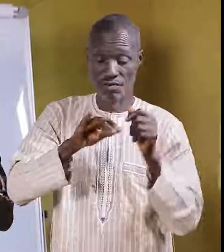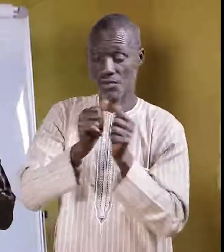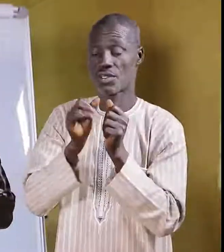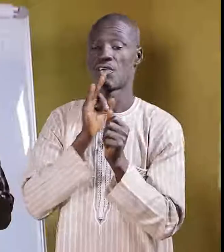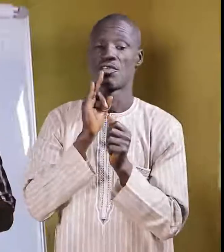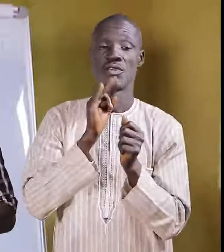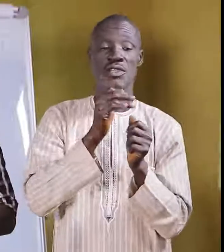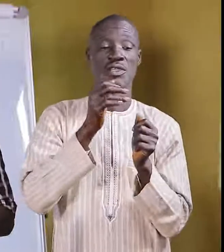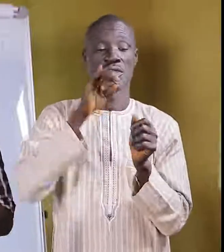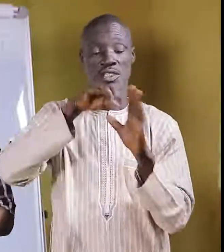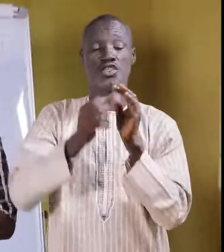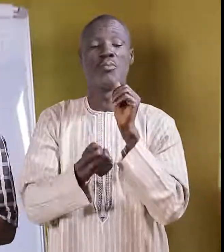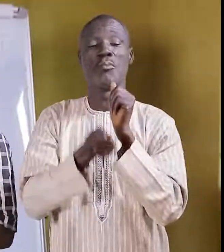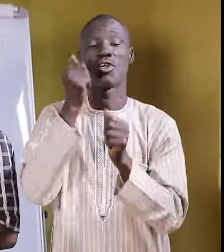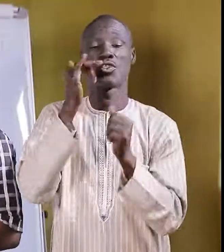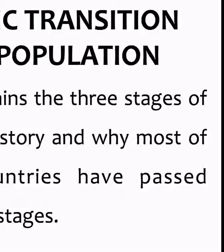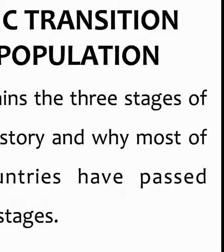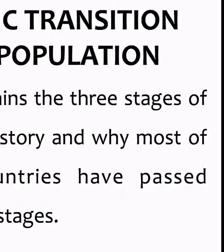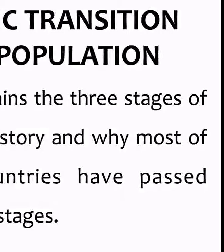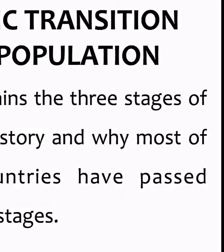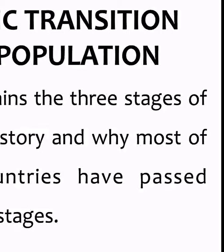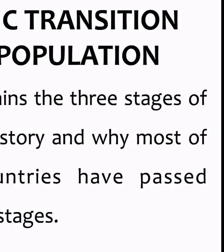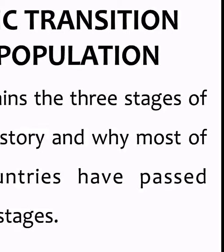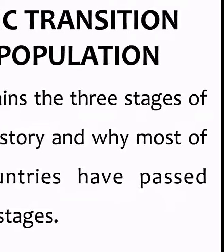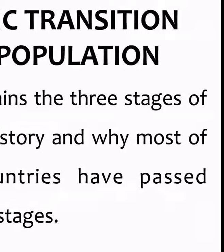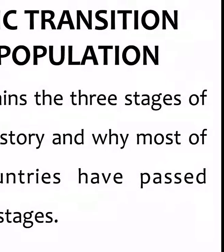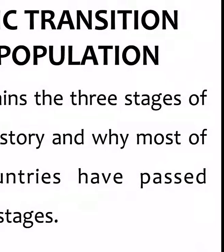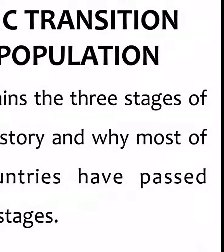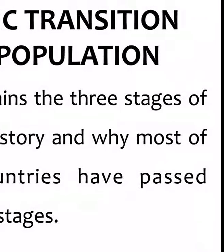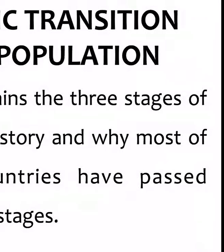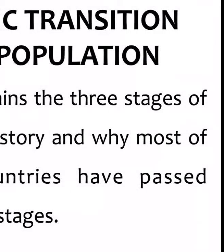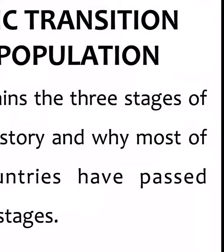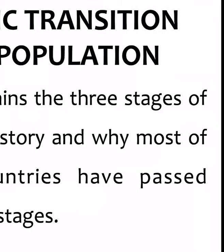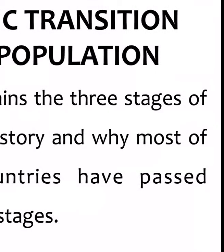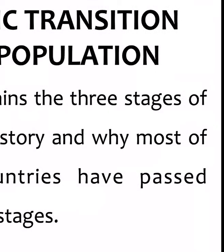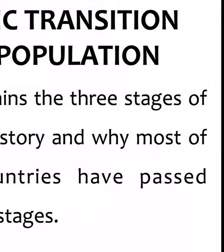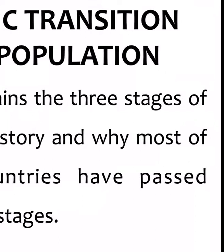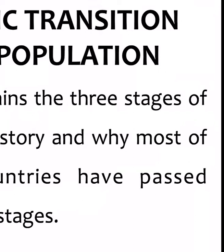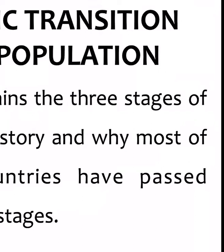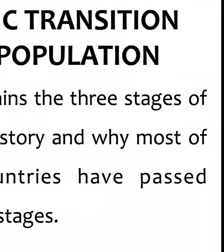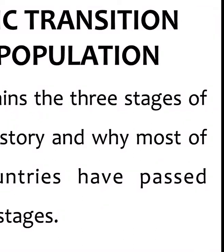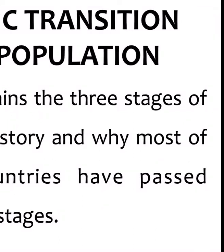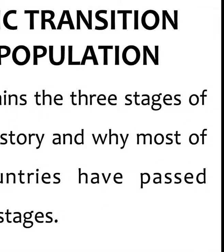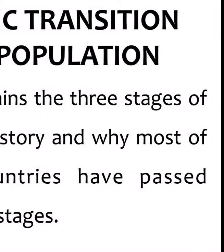there is overpopulation. We'll get to that later. Let us look at the demographic transition theory.